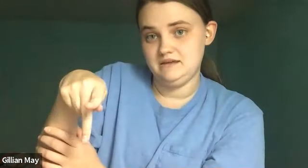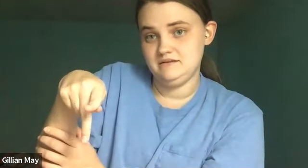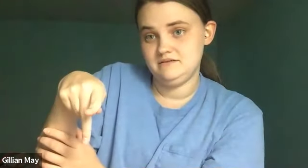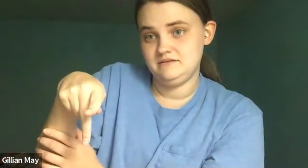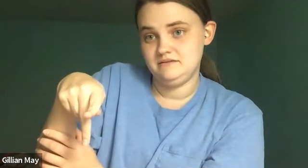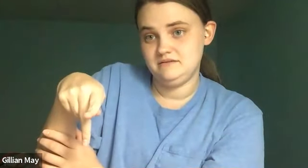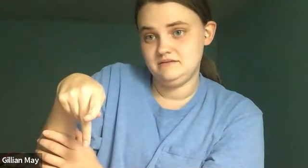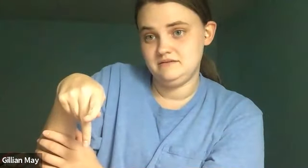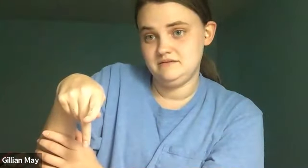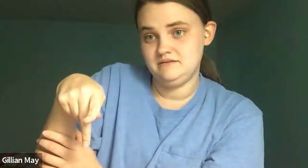P,